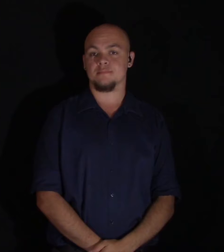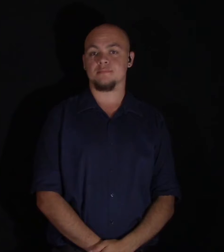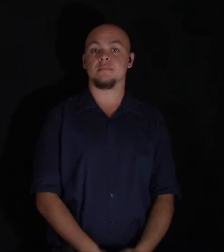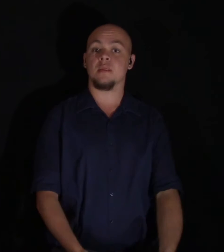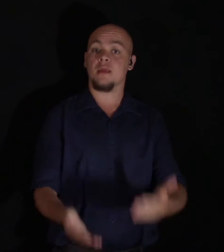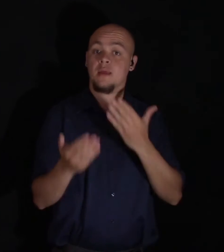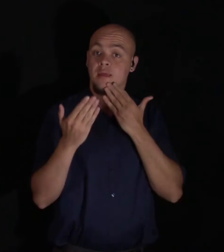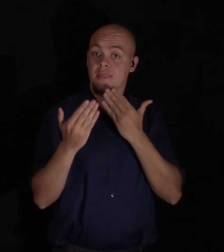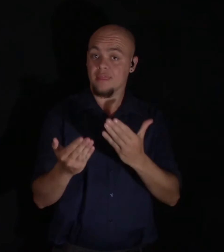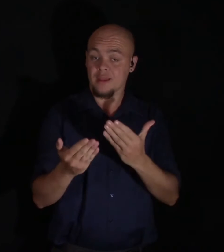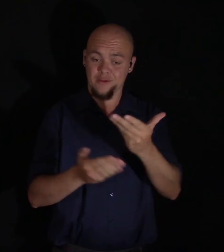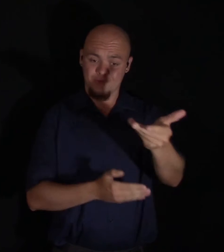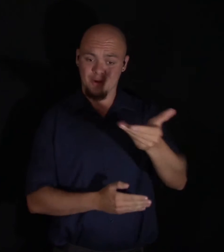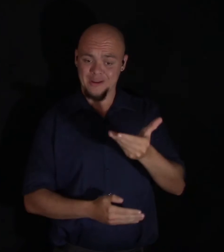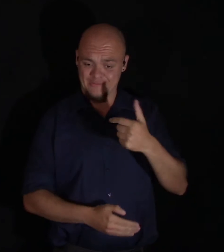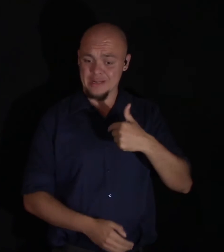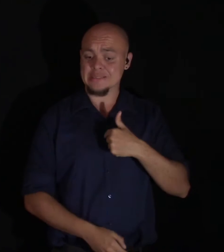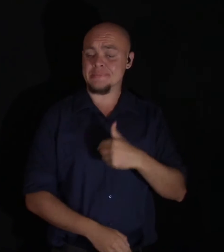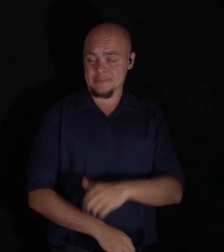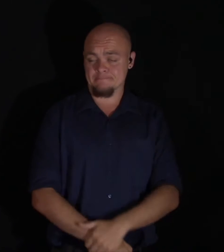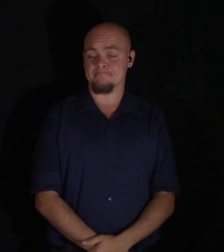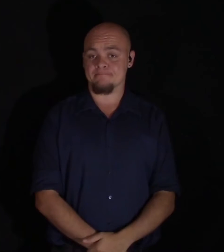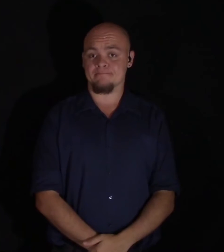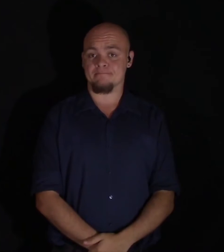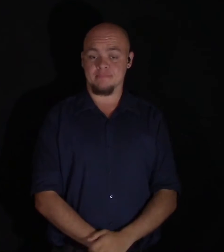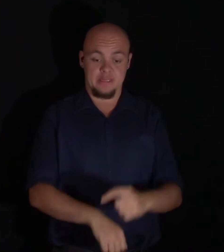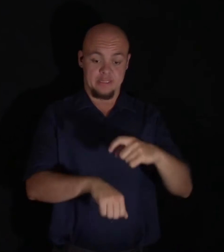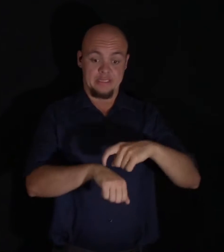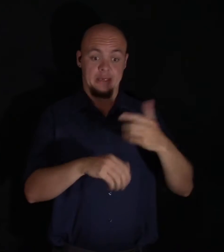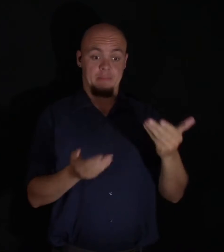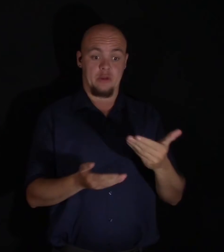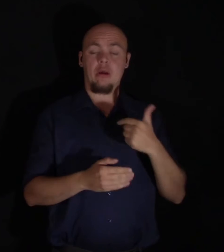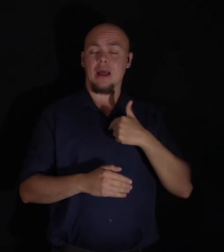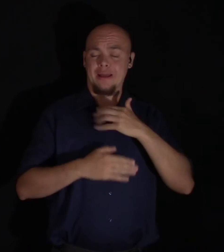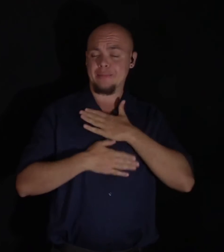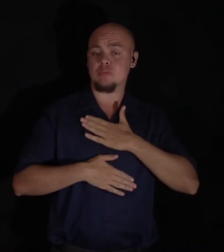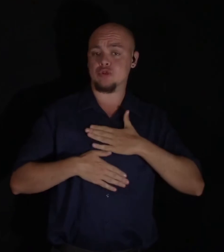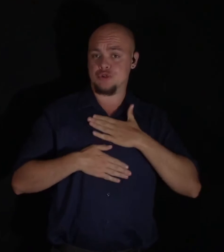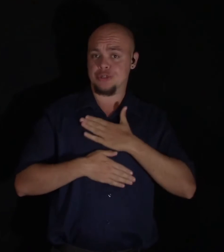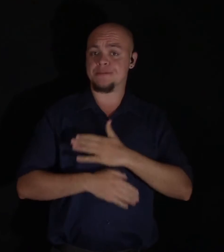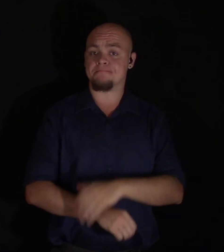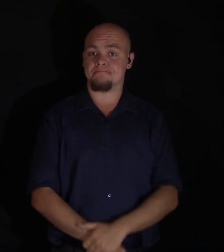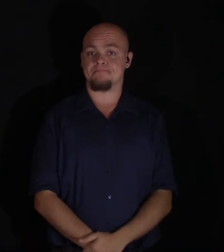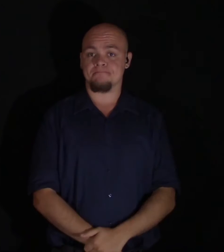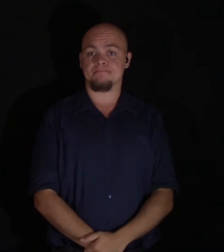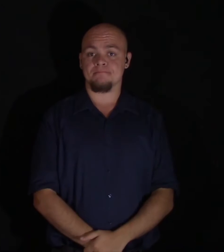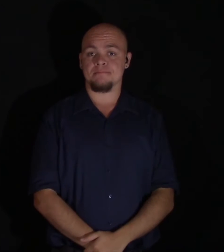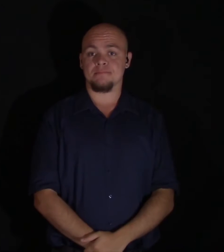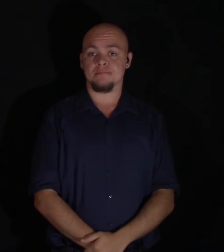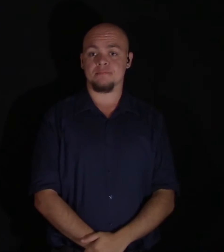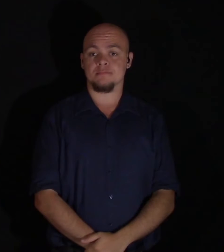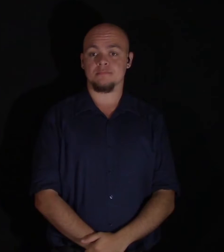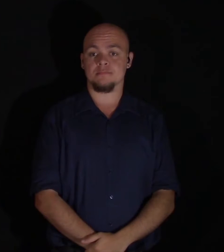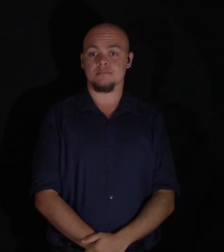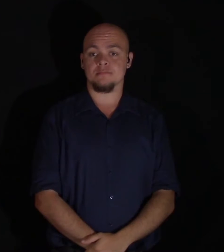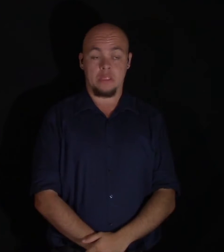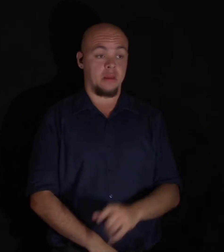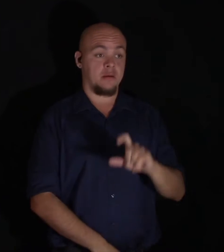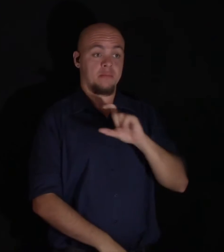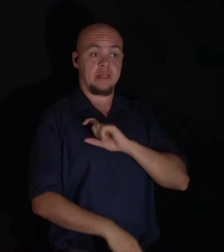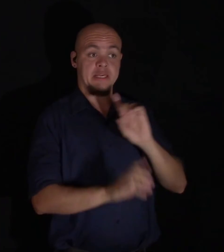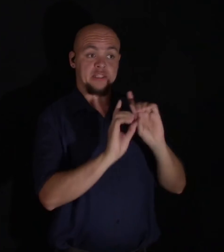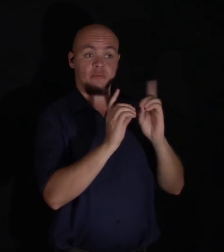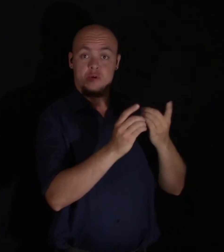Thank you all for having me. I appreciate the time to be up here. As a psychologist who works with police